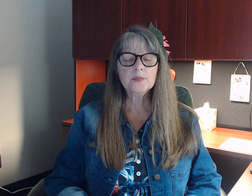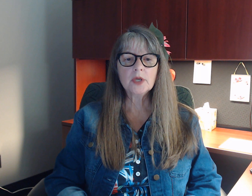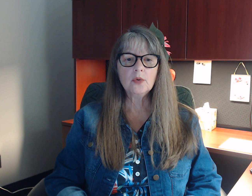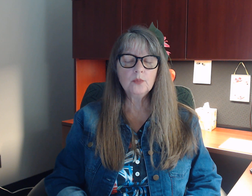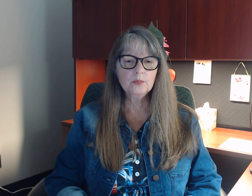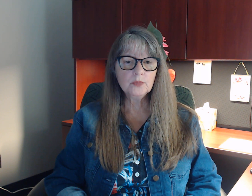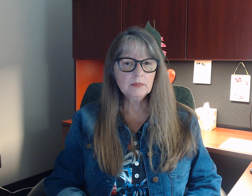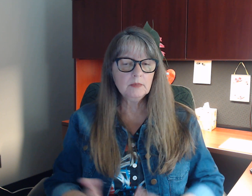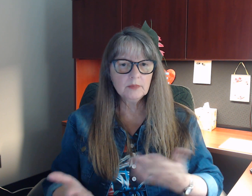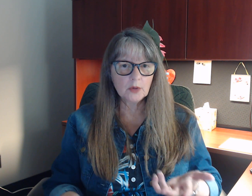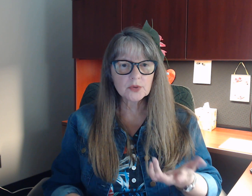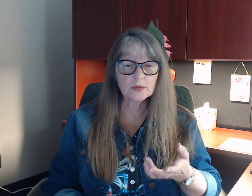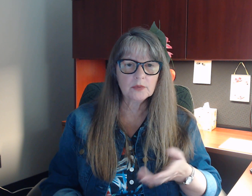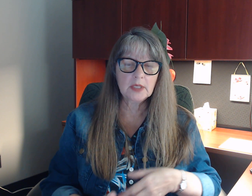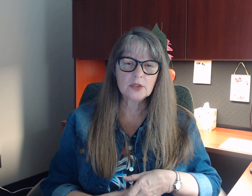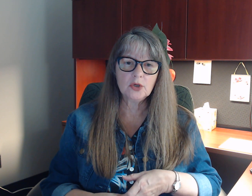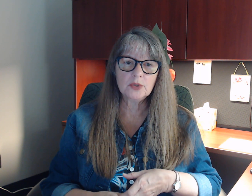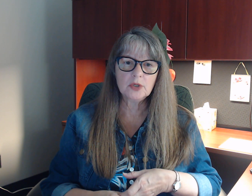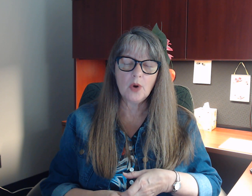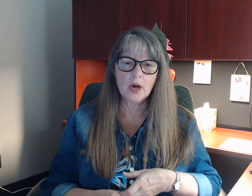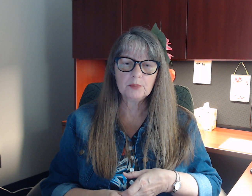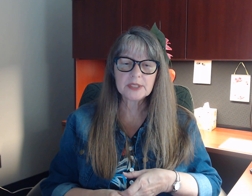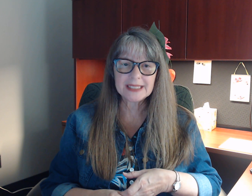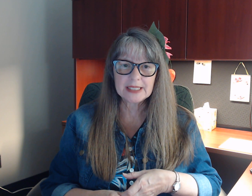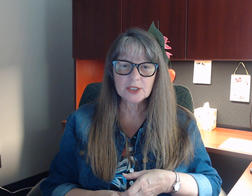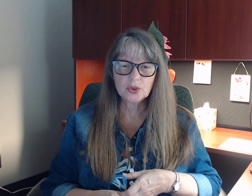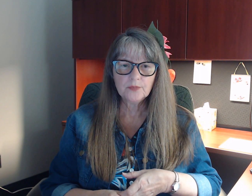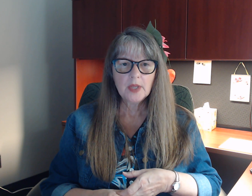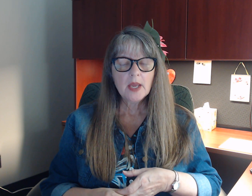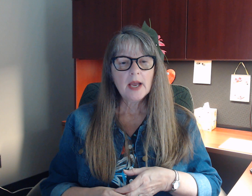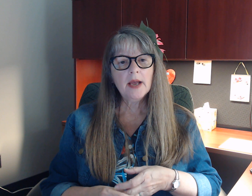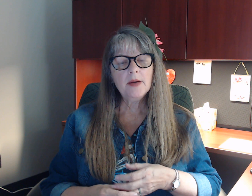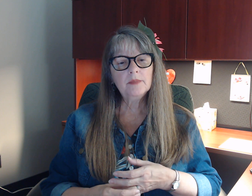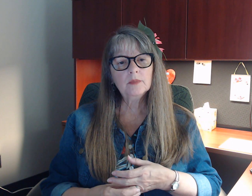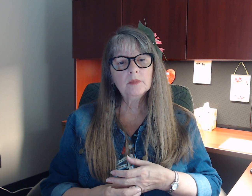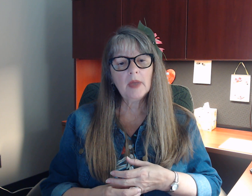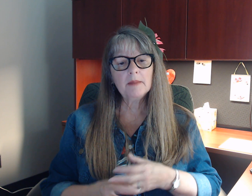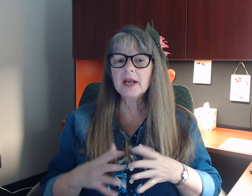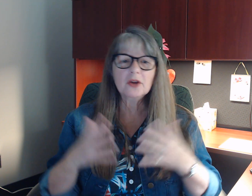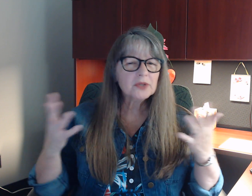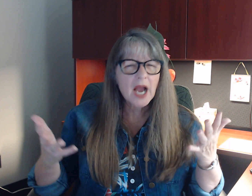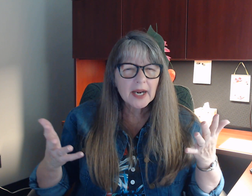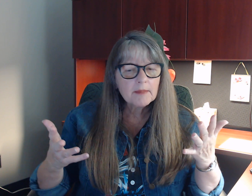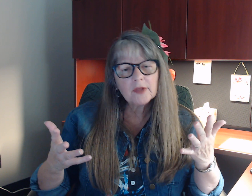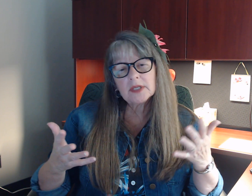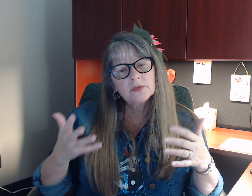So those are the things that you would do on percentage. I'm not going to go into higher math because I don't think that